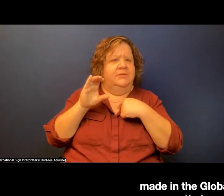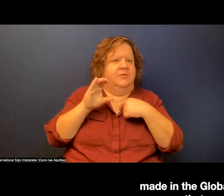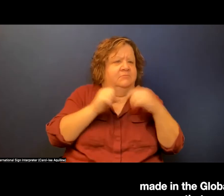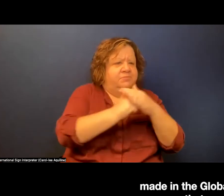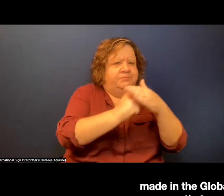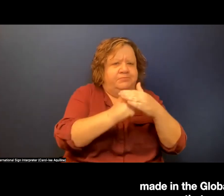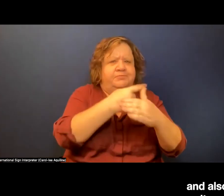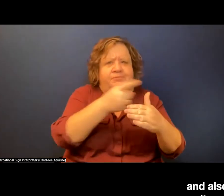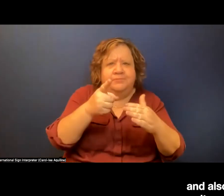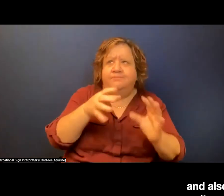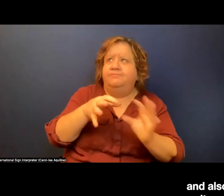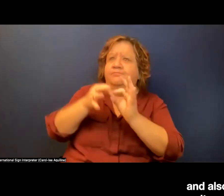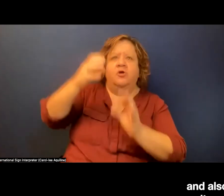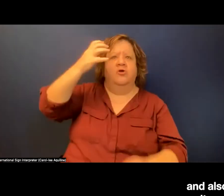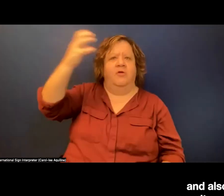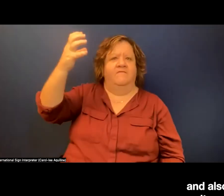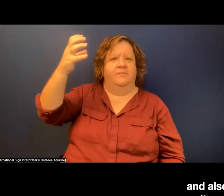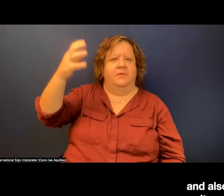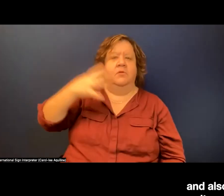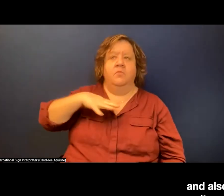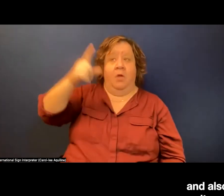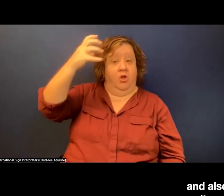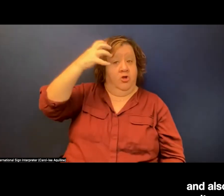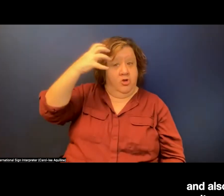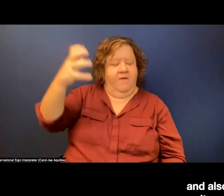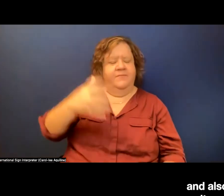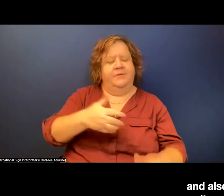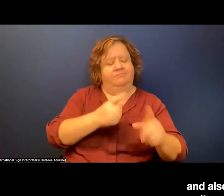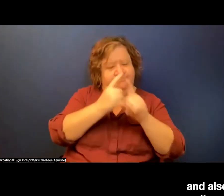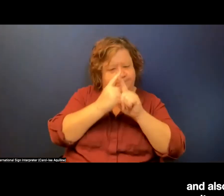Summit 2018, and also to secure